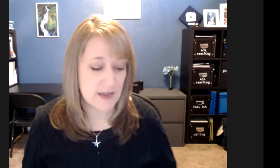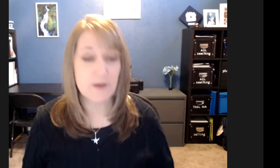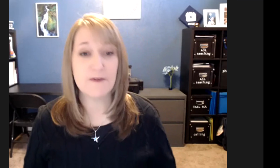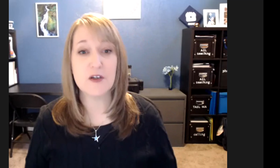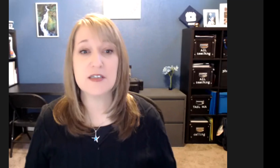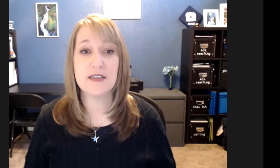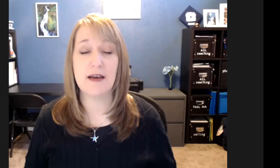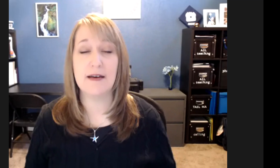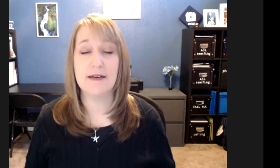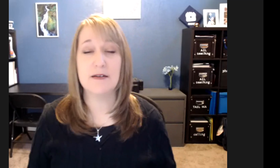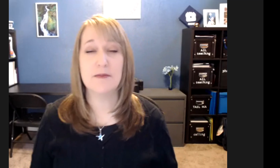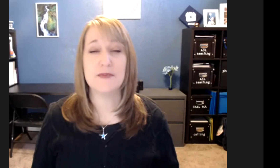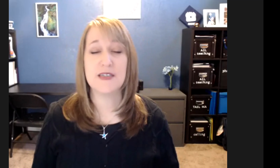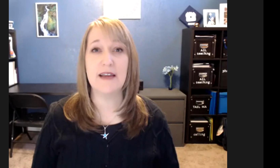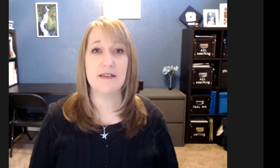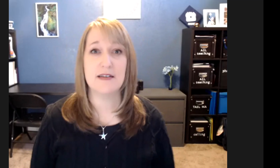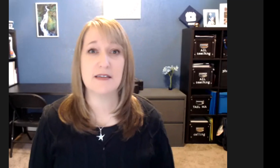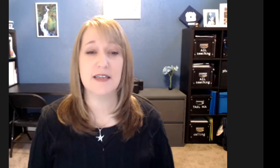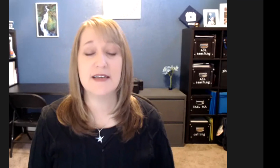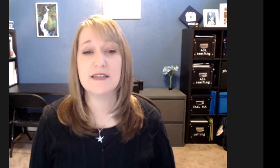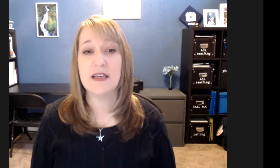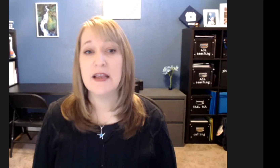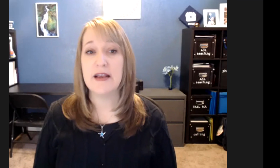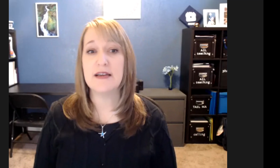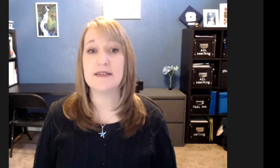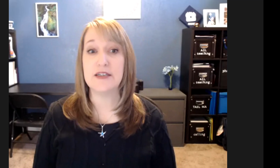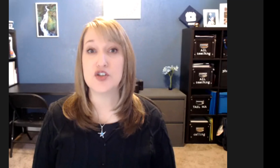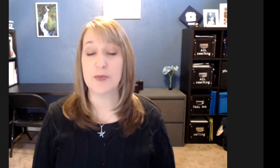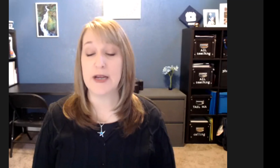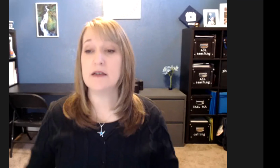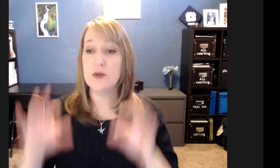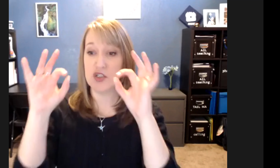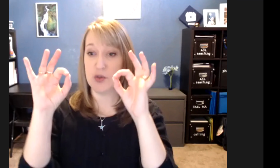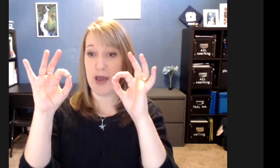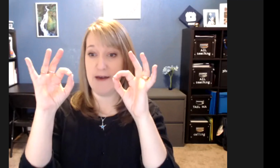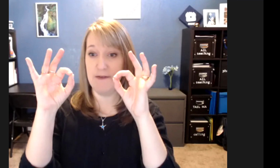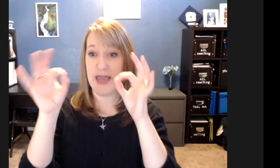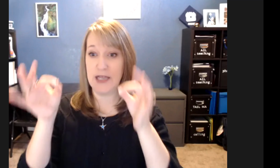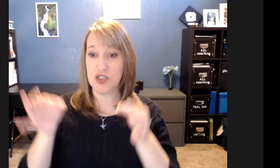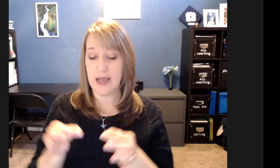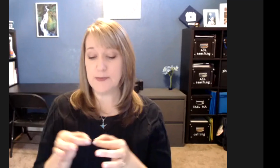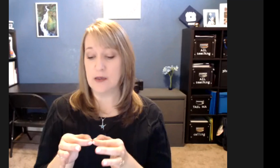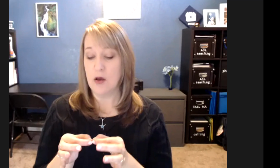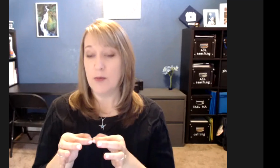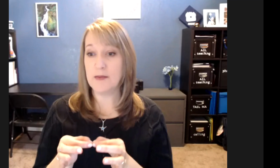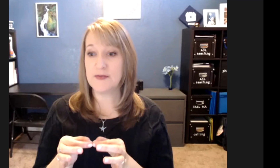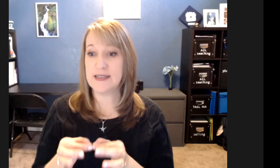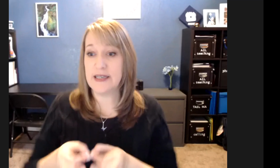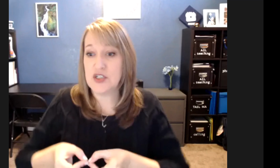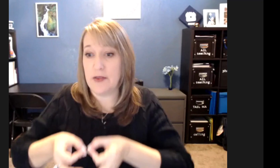so the first sign in this list is interpreting. You want 2 F hand shapes, palms facing each other.